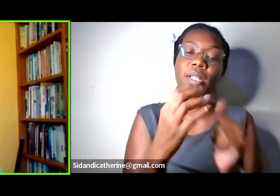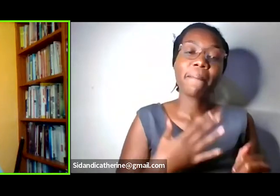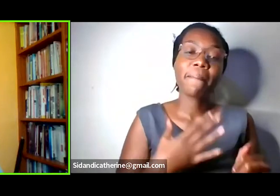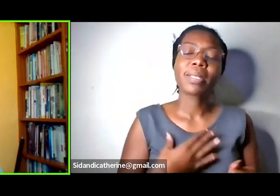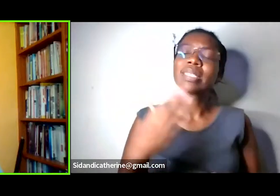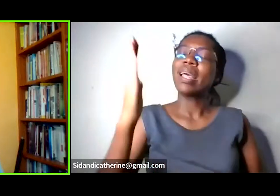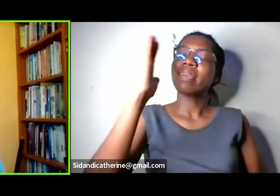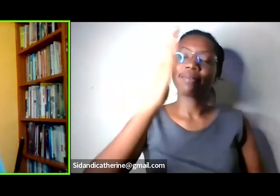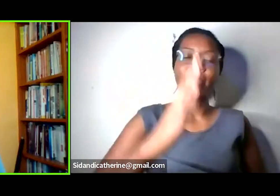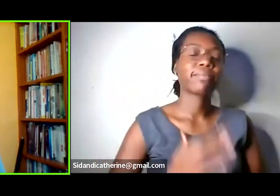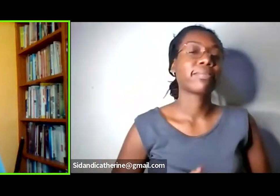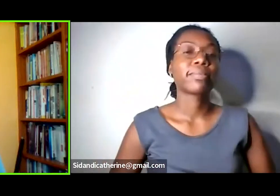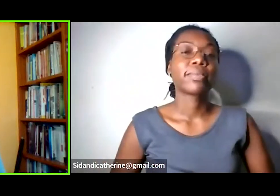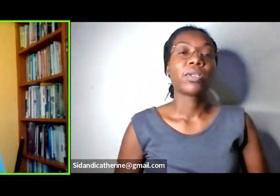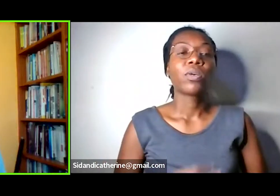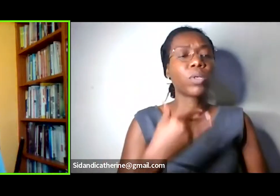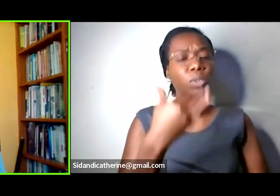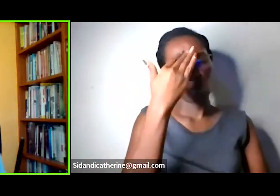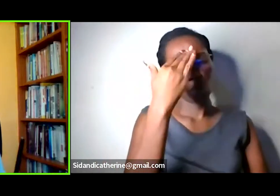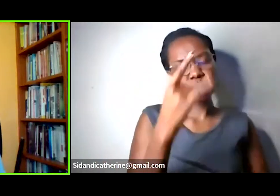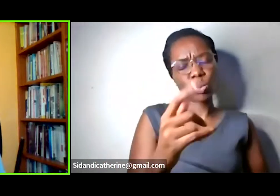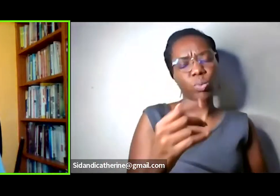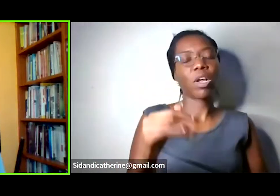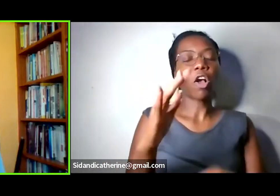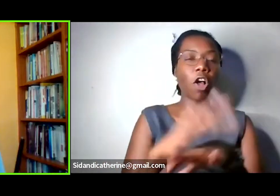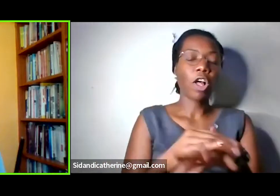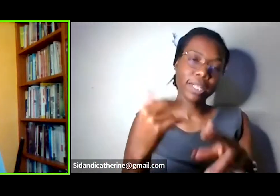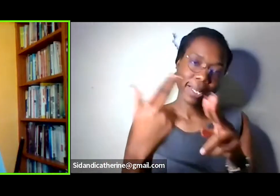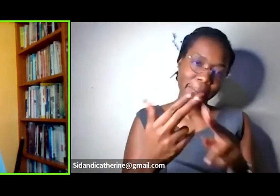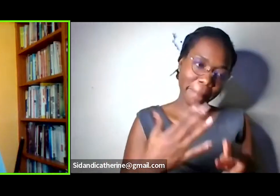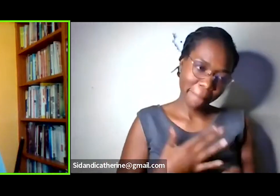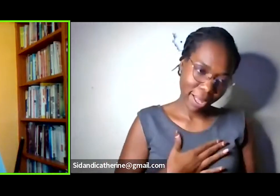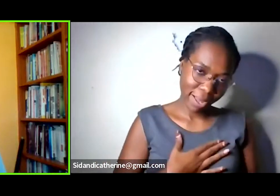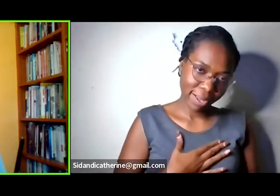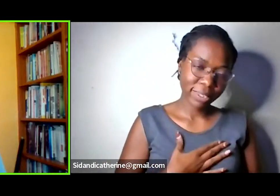trusting whether this is for me. Will it work for me? Will